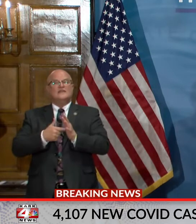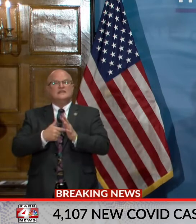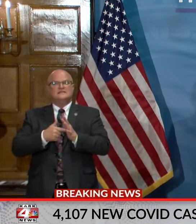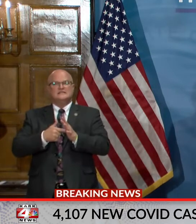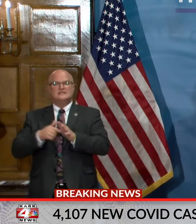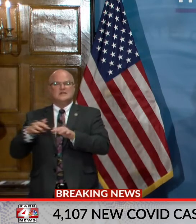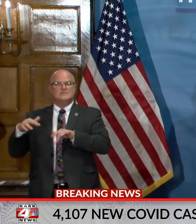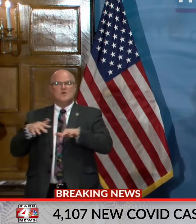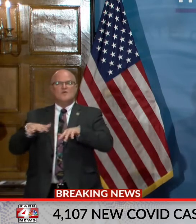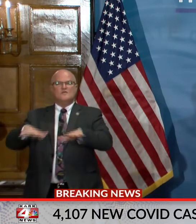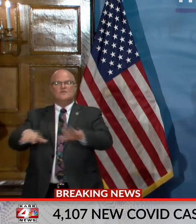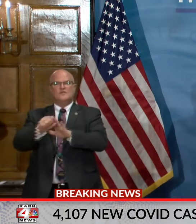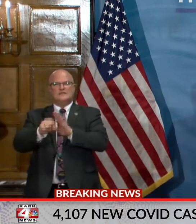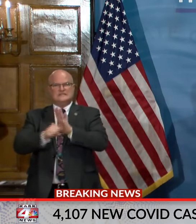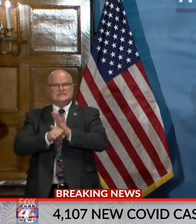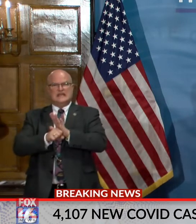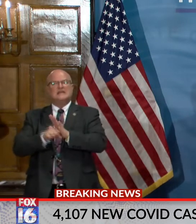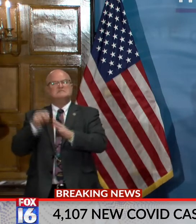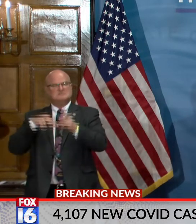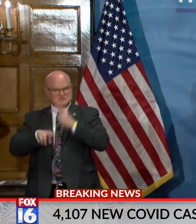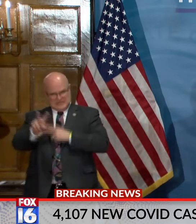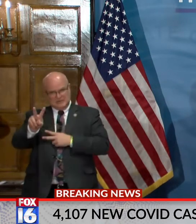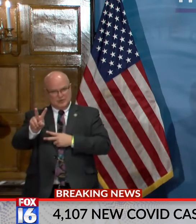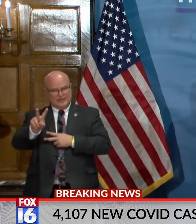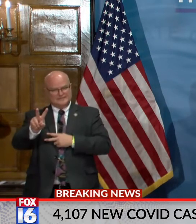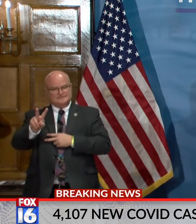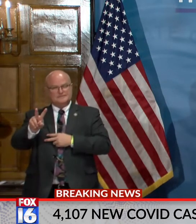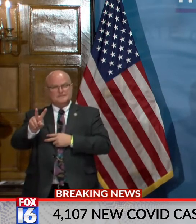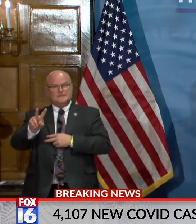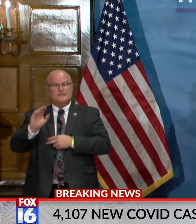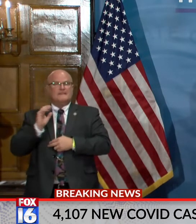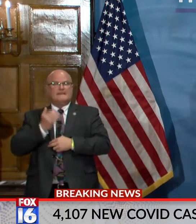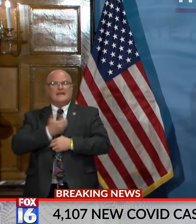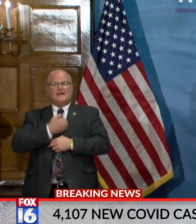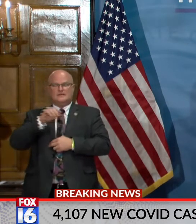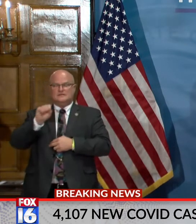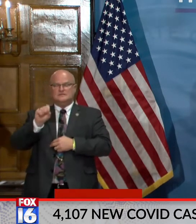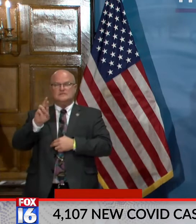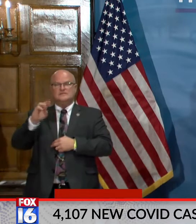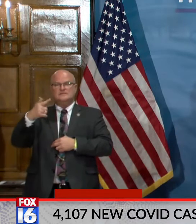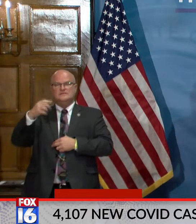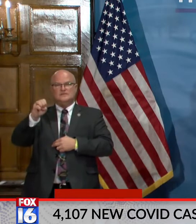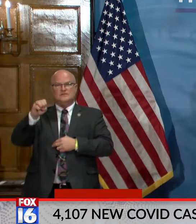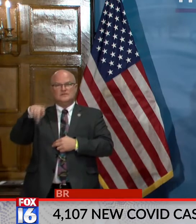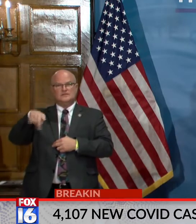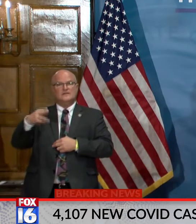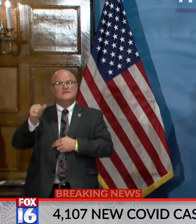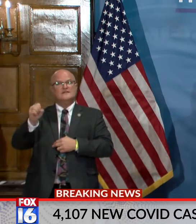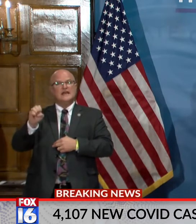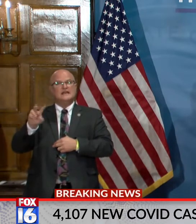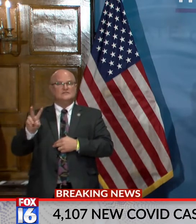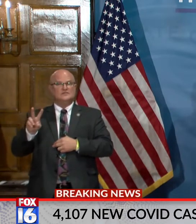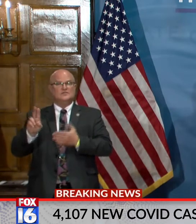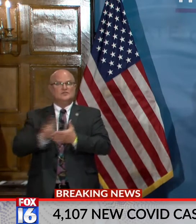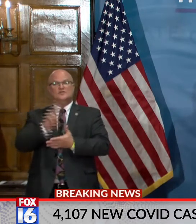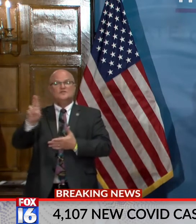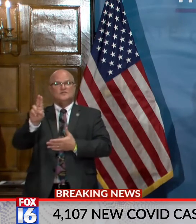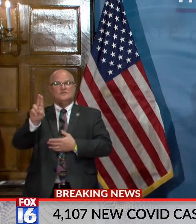state in a fairly predictable way. Our surge phase 2 for the University of Arkansas for